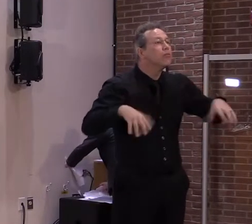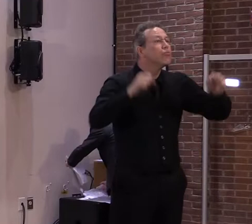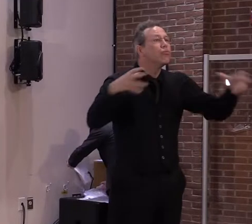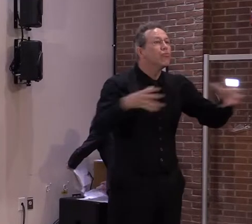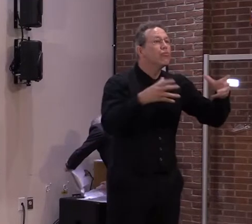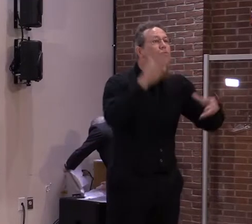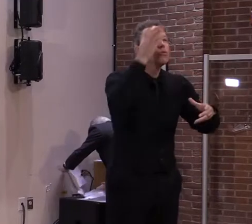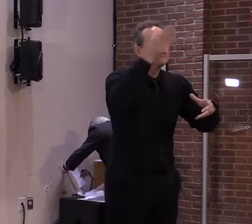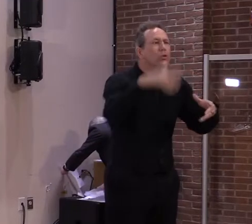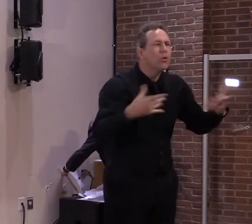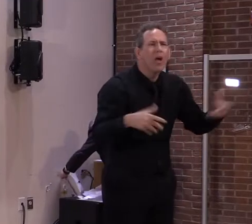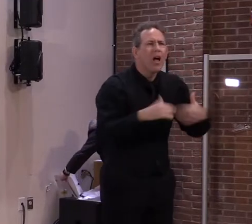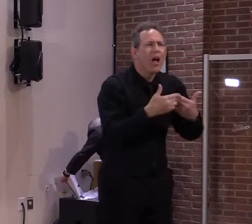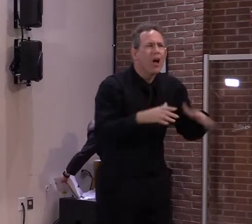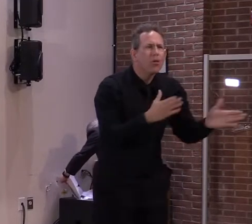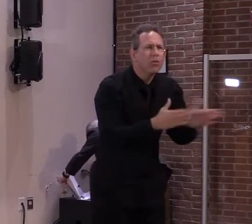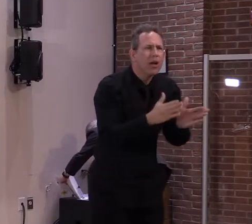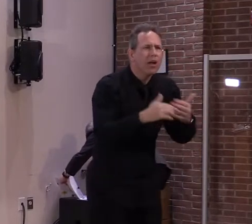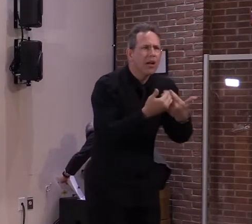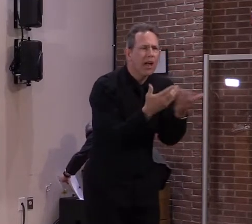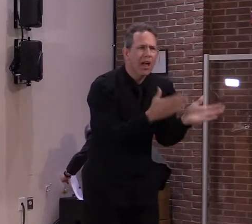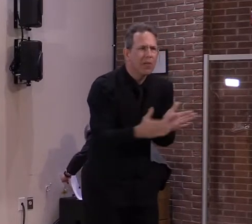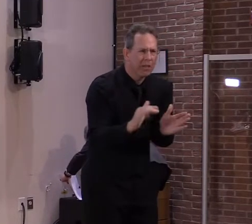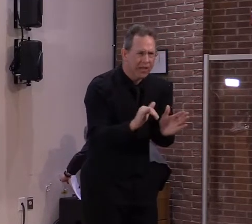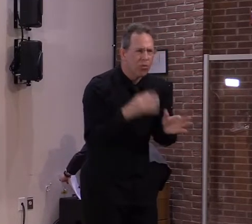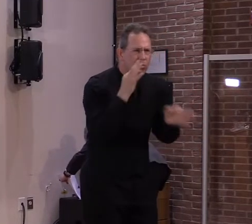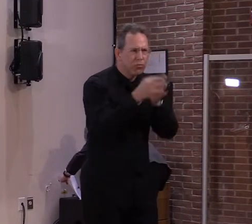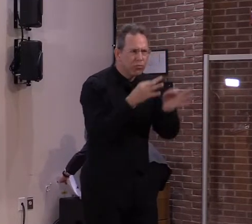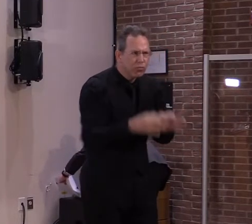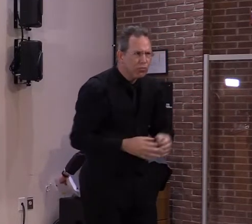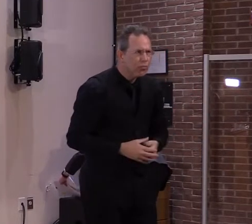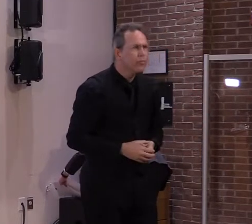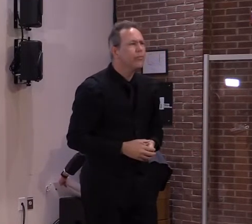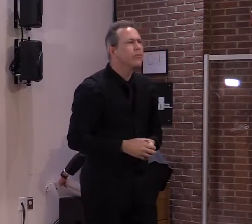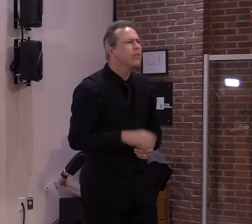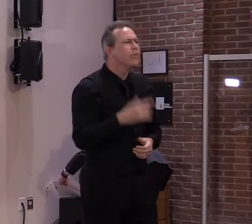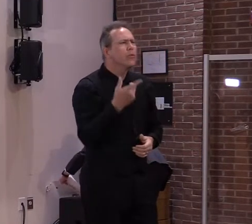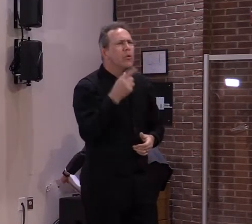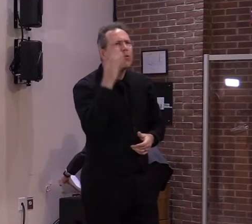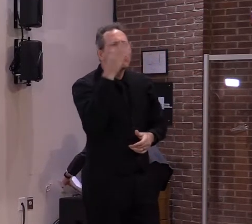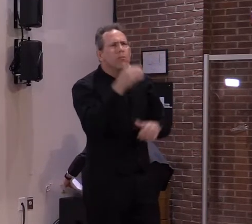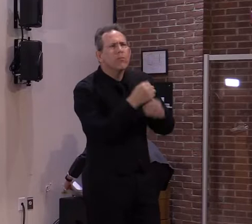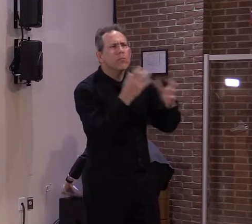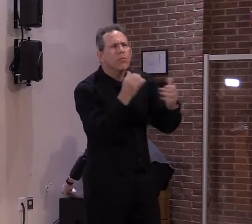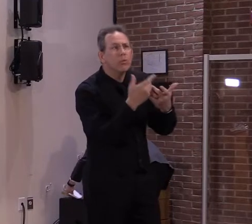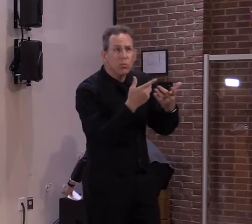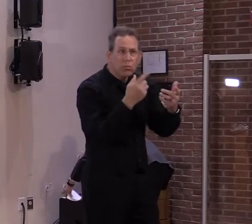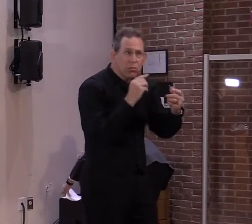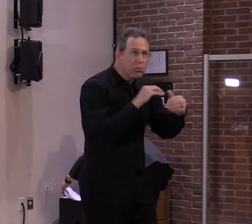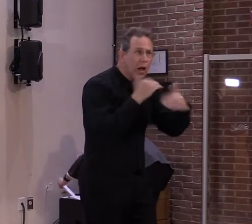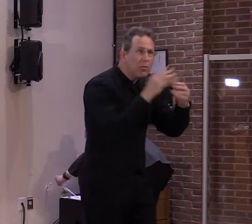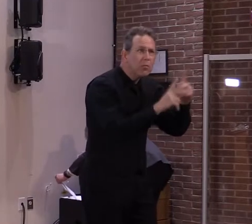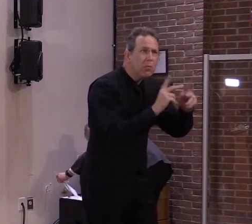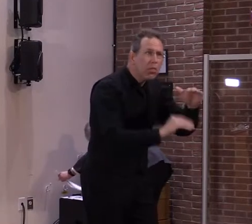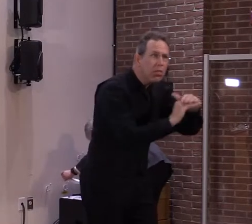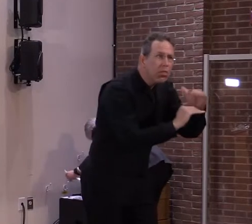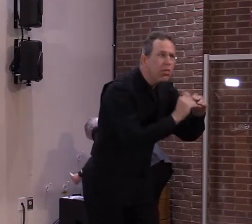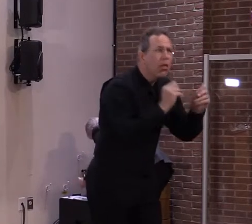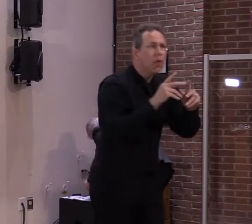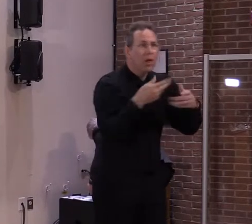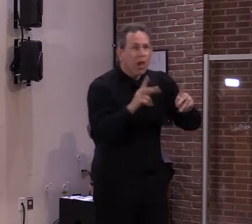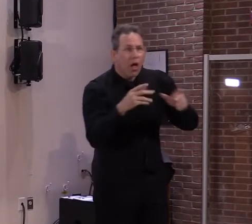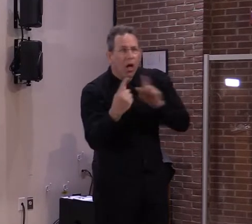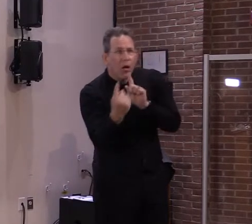future operations and budgets, and to give Vermonters something to work toward. As I've said, we're in the last laps